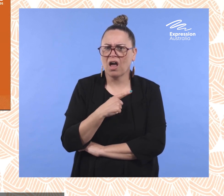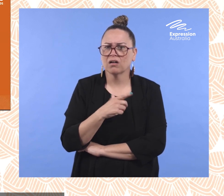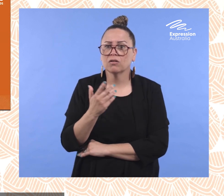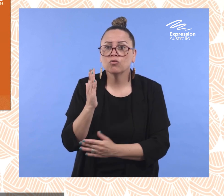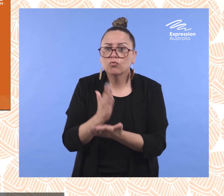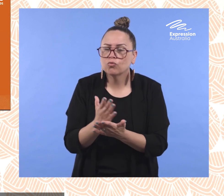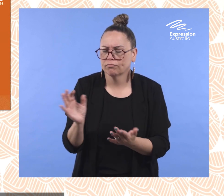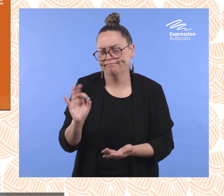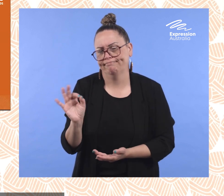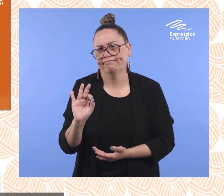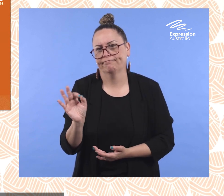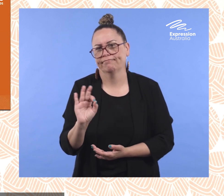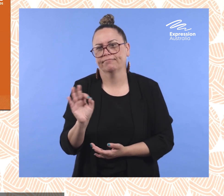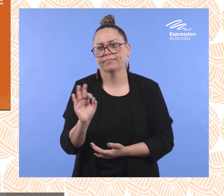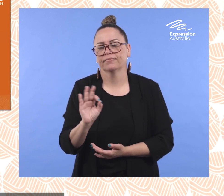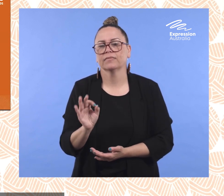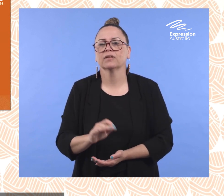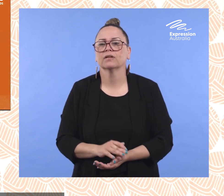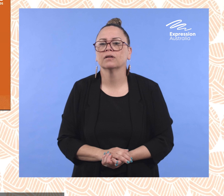actually didn't.